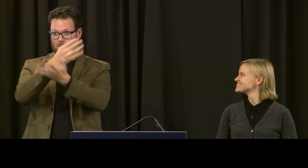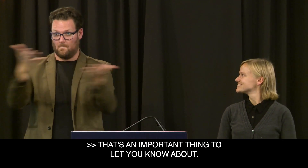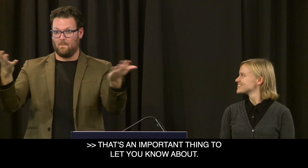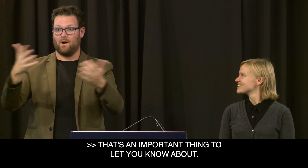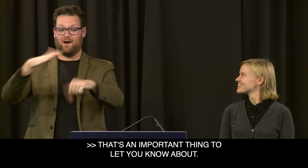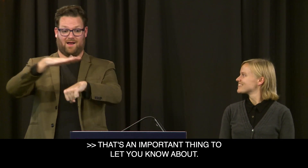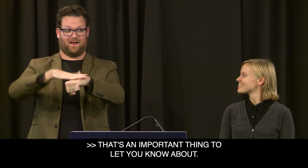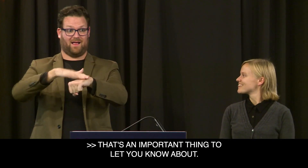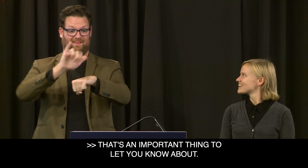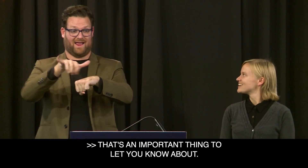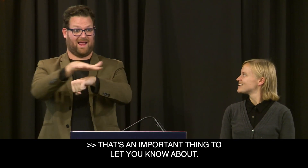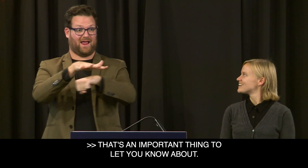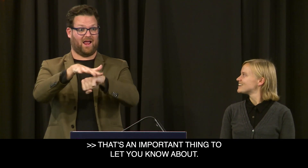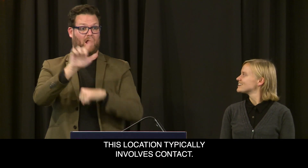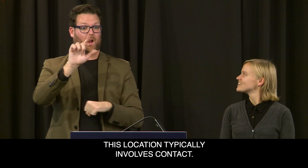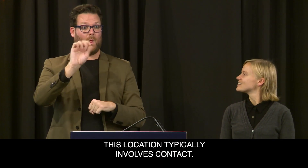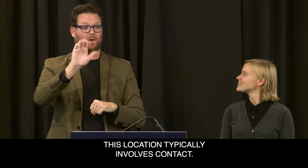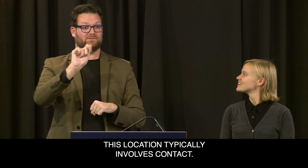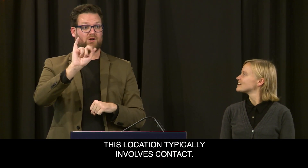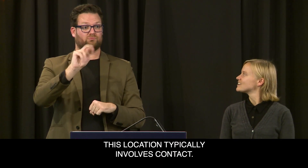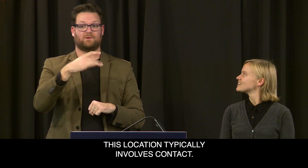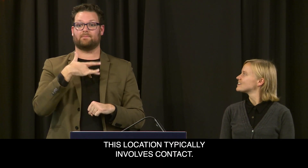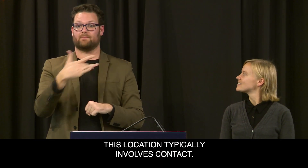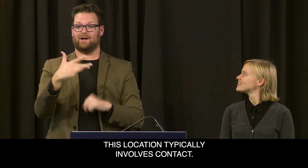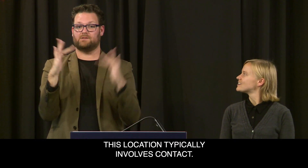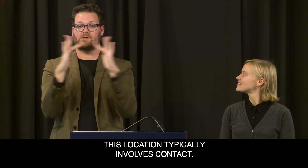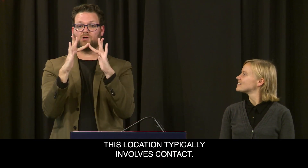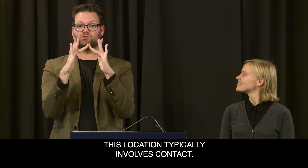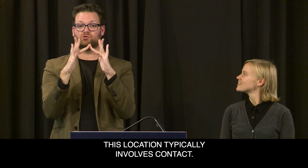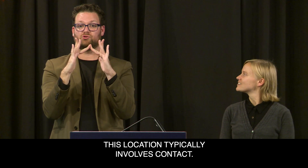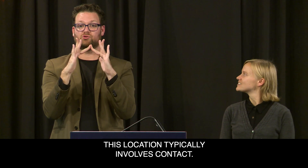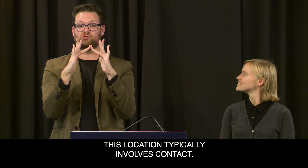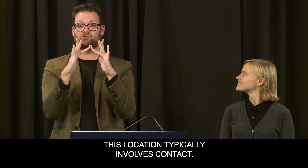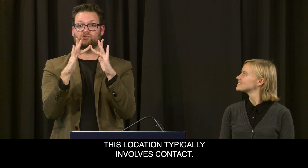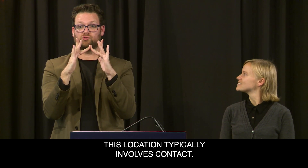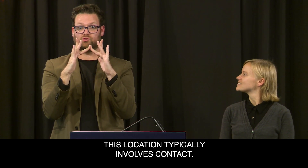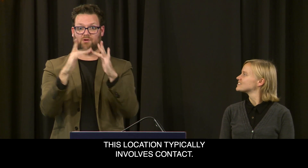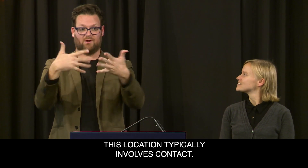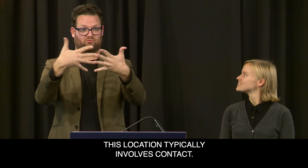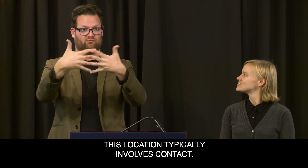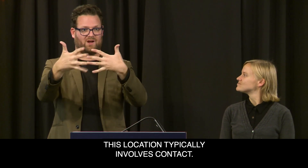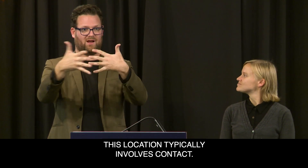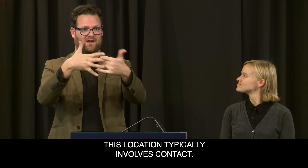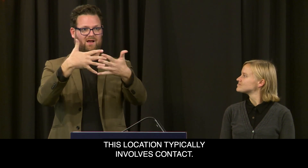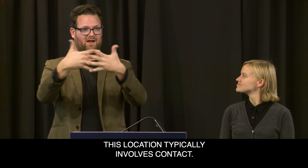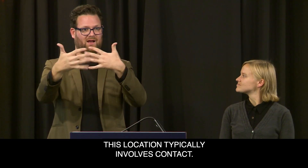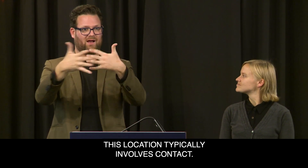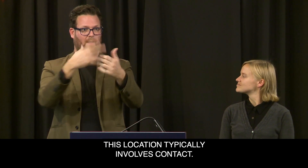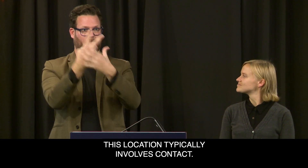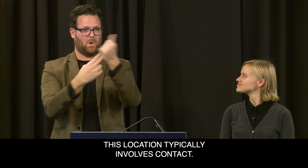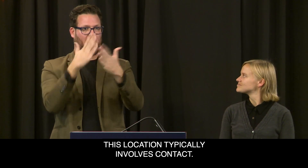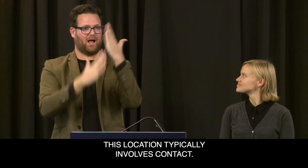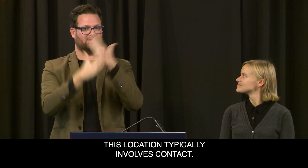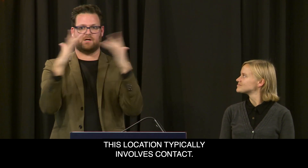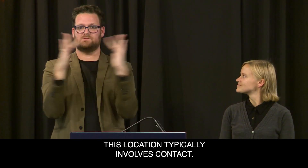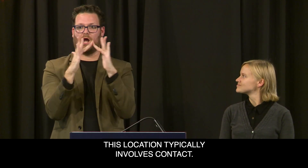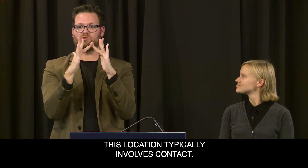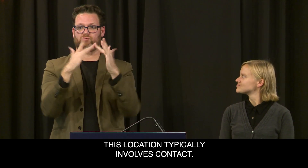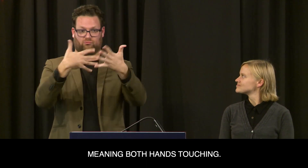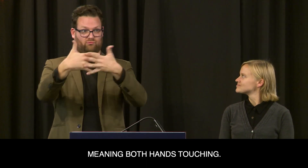That's an important thing to let you know about. This location typically involves contact, meaning